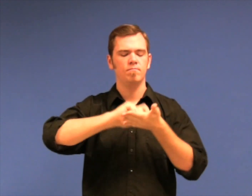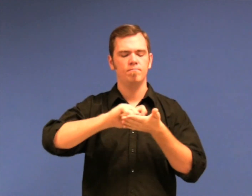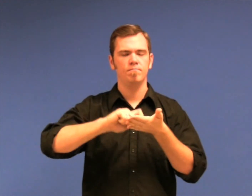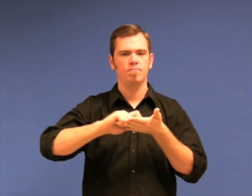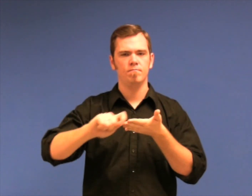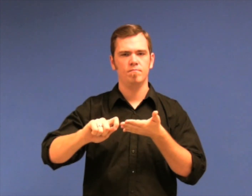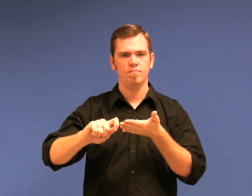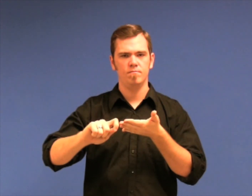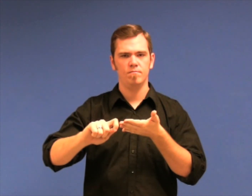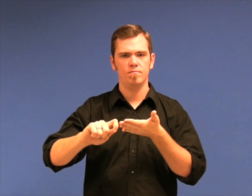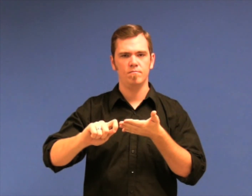pen or pencil.